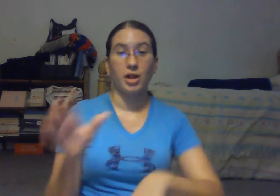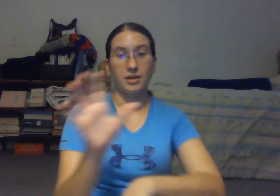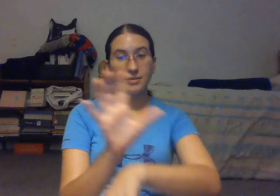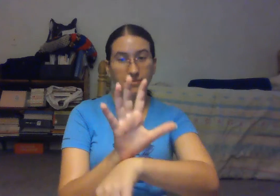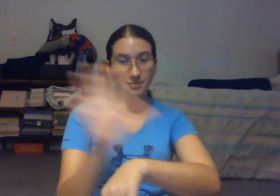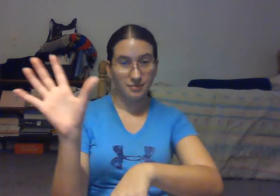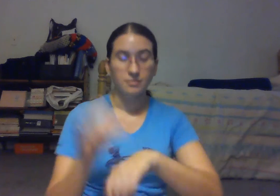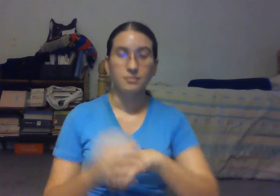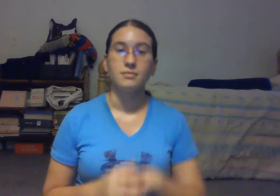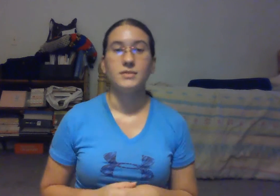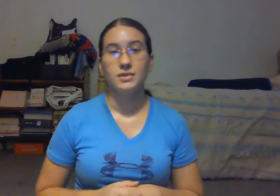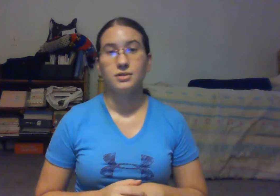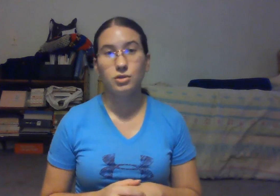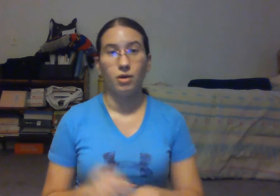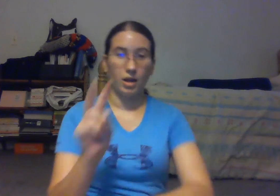o'clock, 2 o'clock,